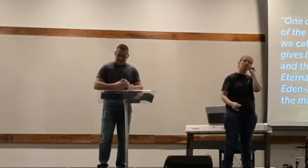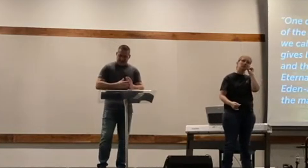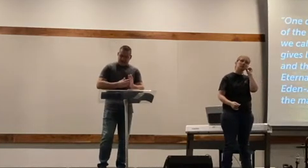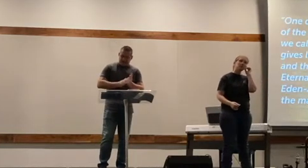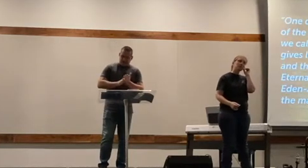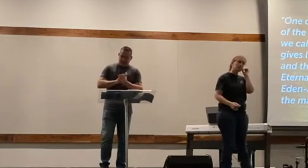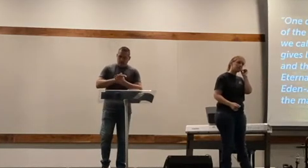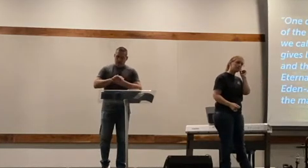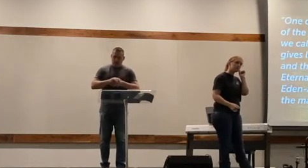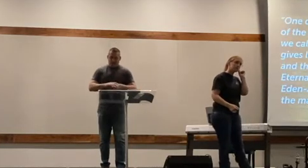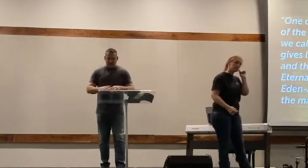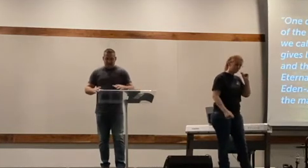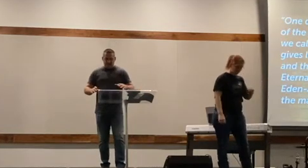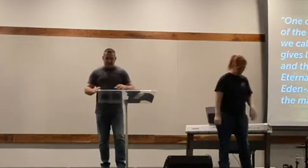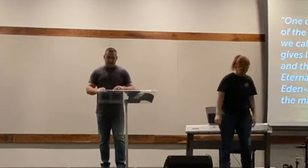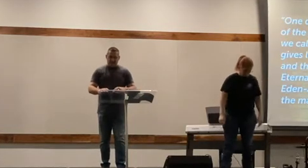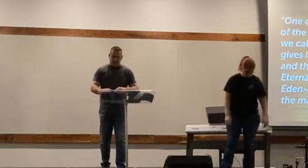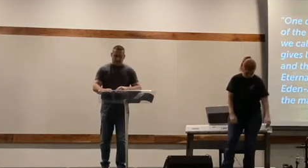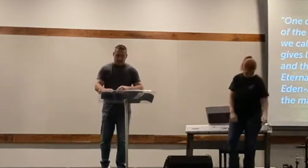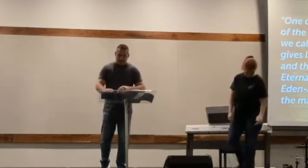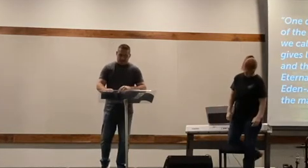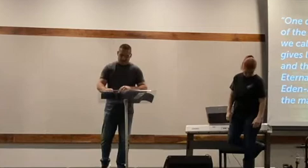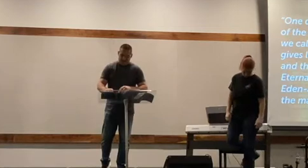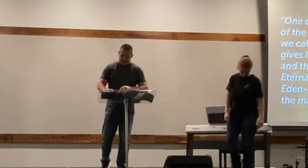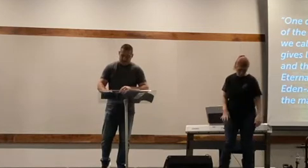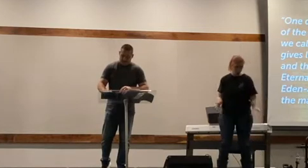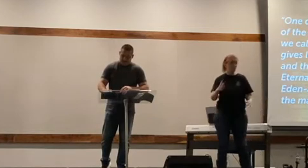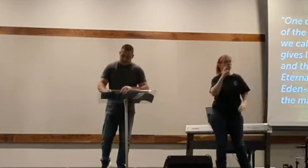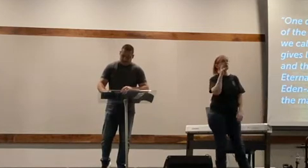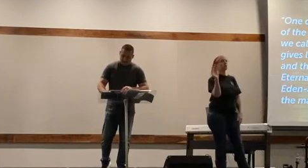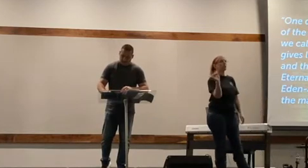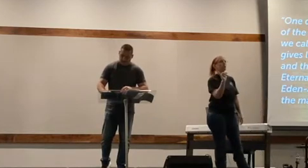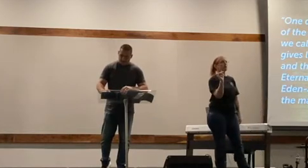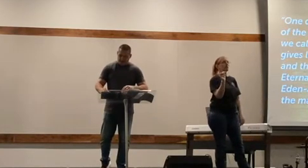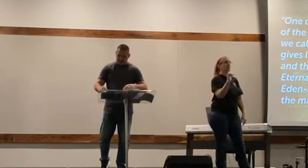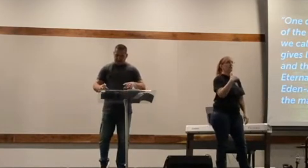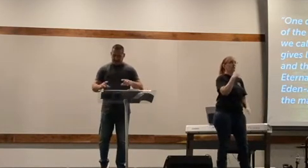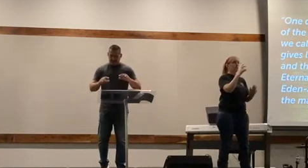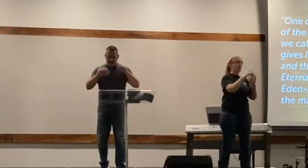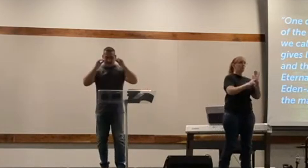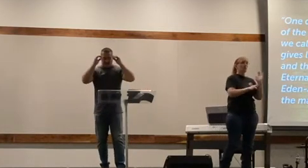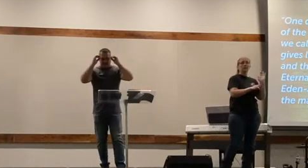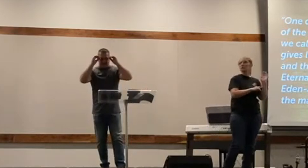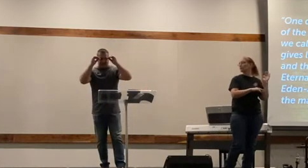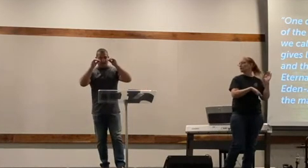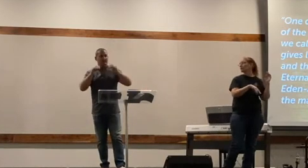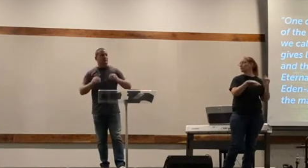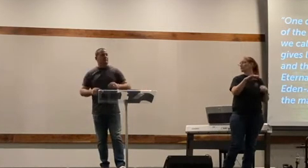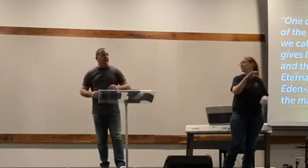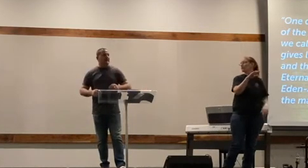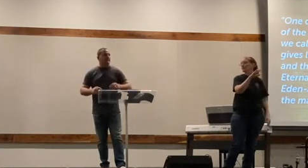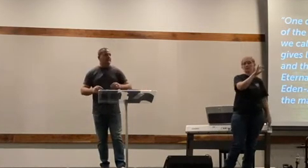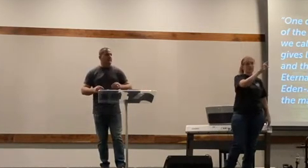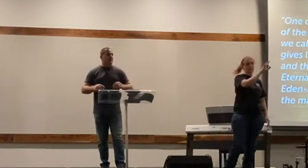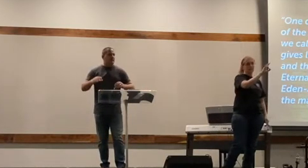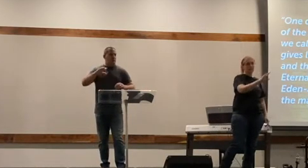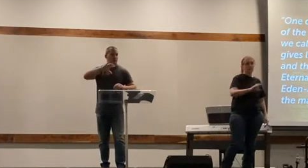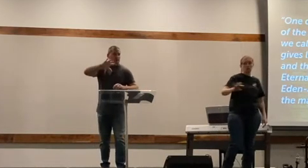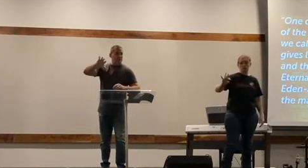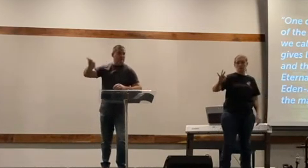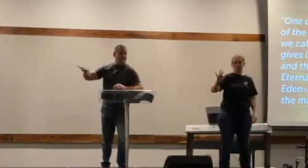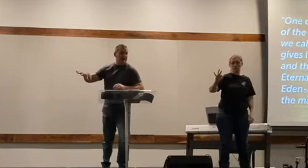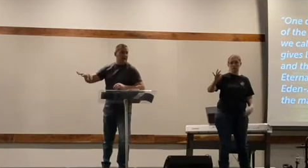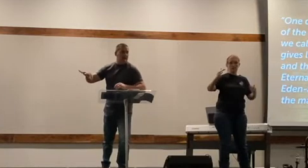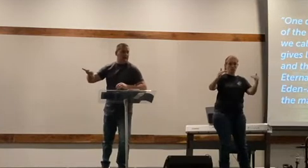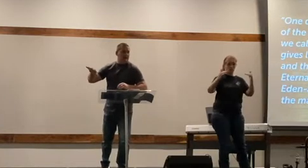Genesis chapter 2. So here's the deal. Here's what it's going to look like. So we're going to read Genesis verses 7 through 9. Then we're